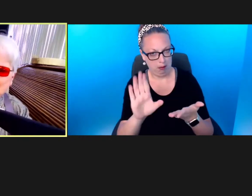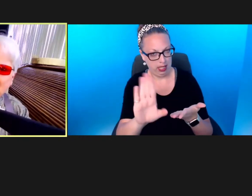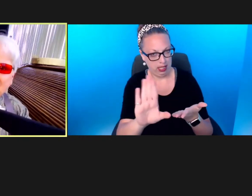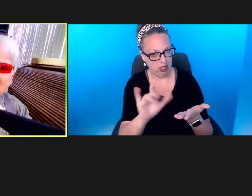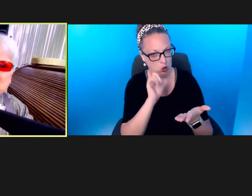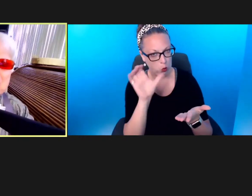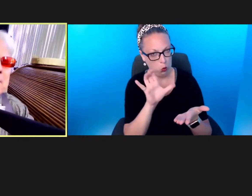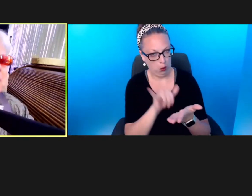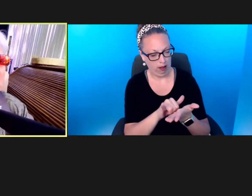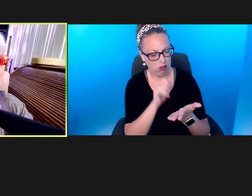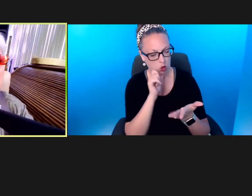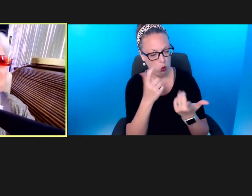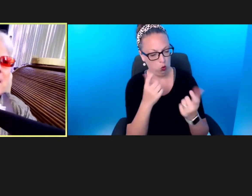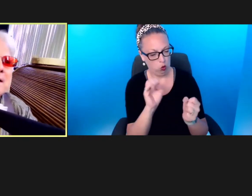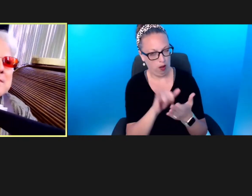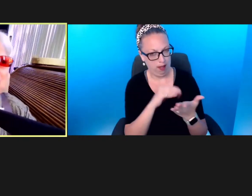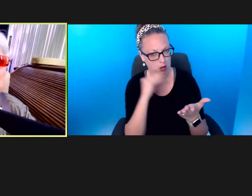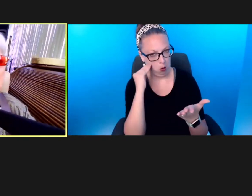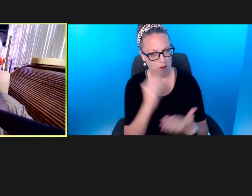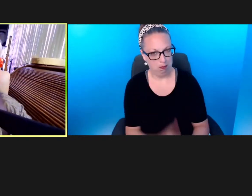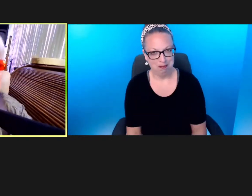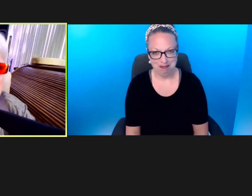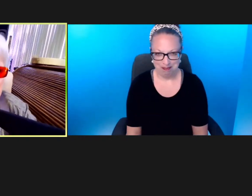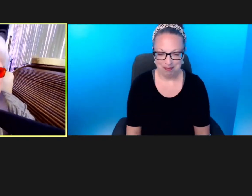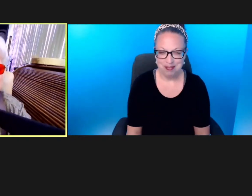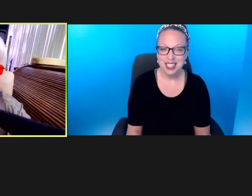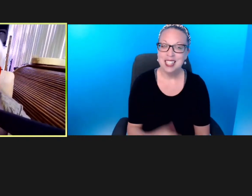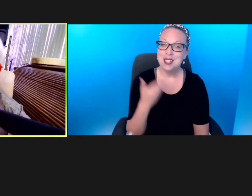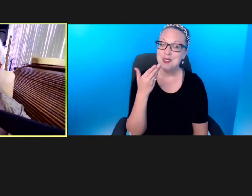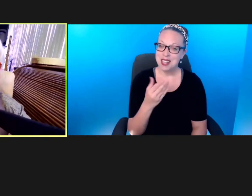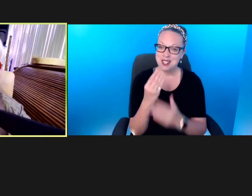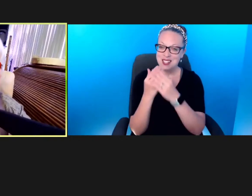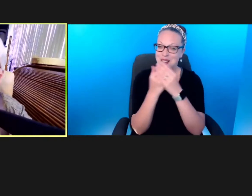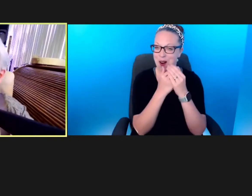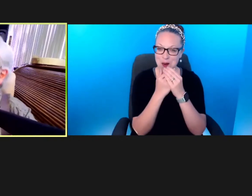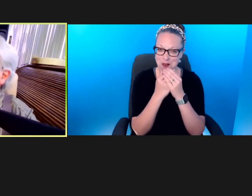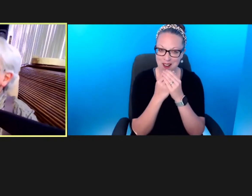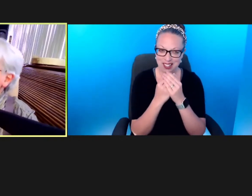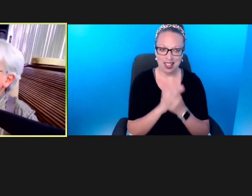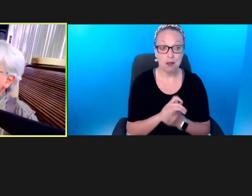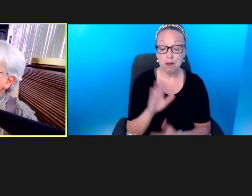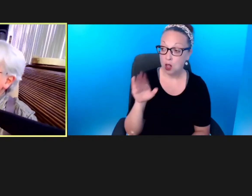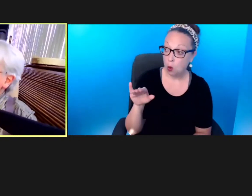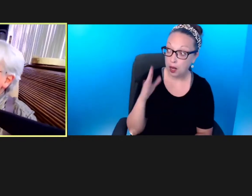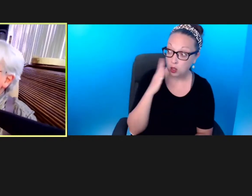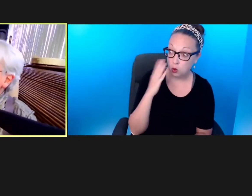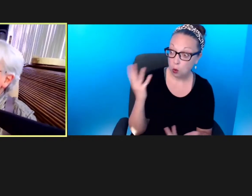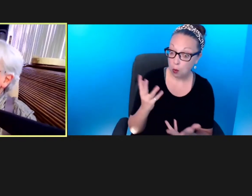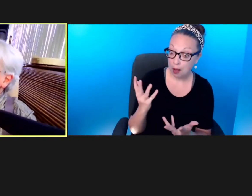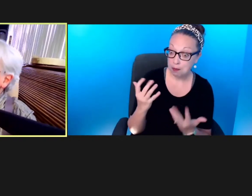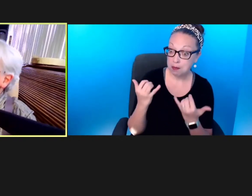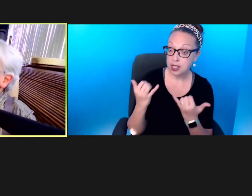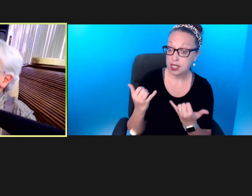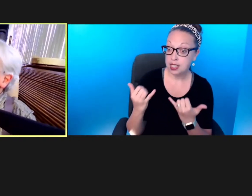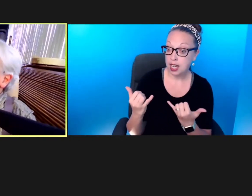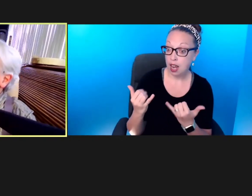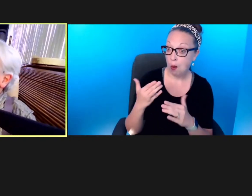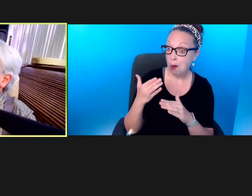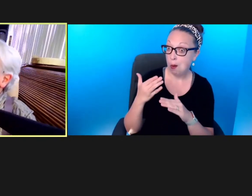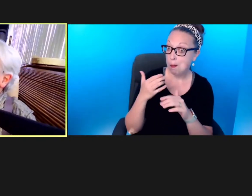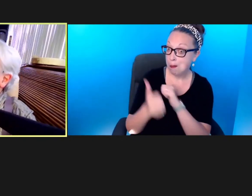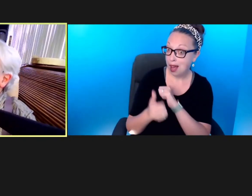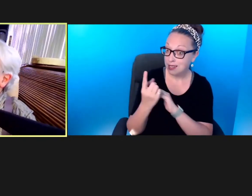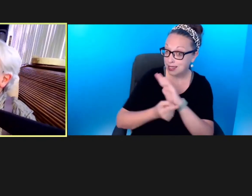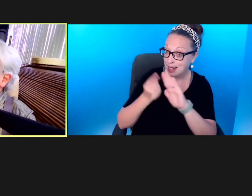that. So there you have the harmonica corner. And you know what? It is over an